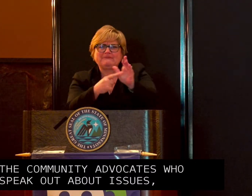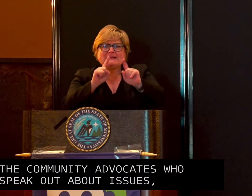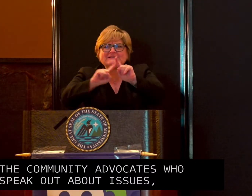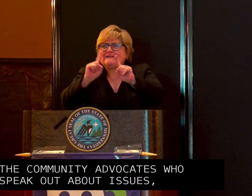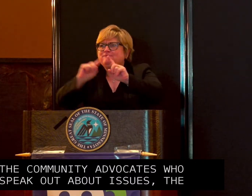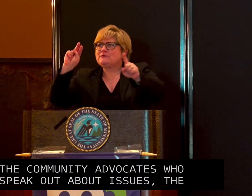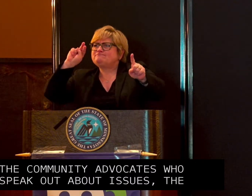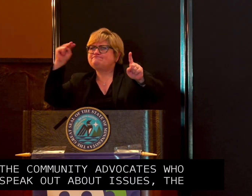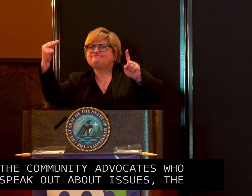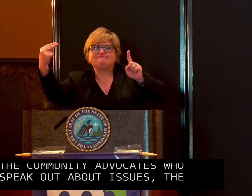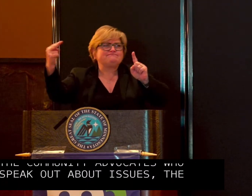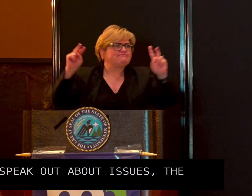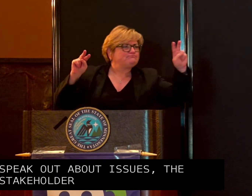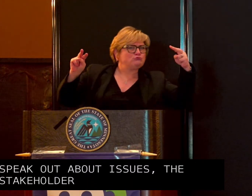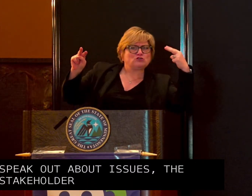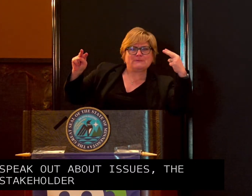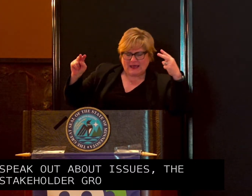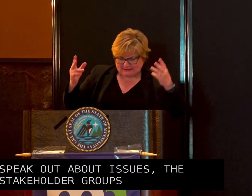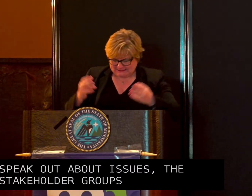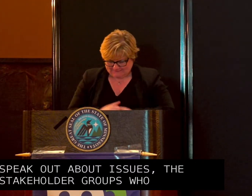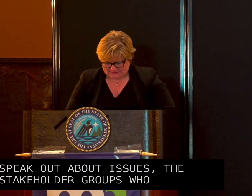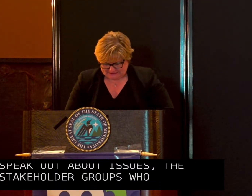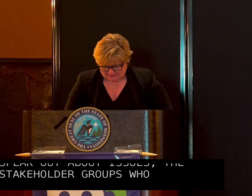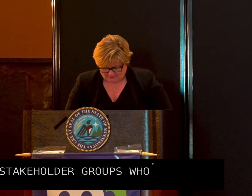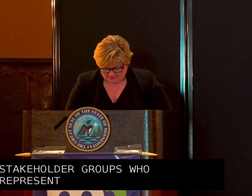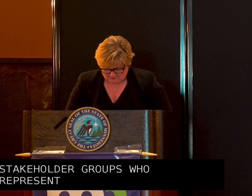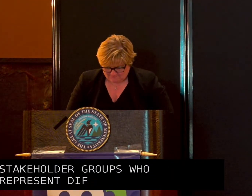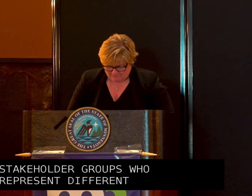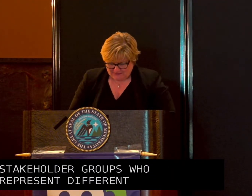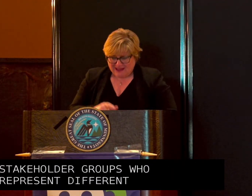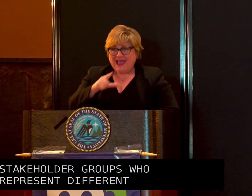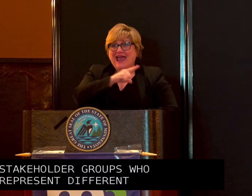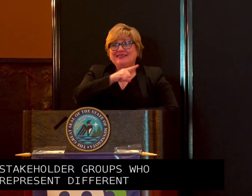who represent different points of view,